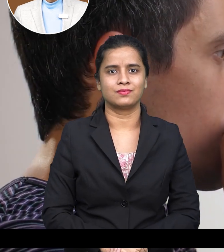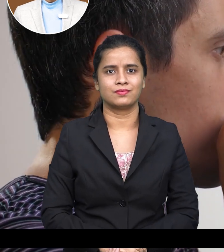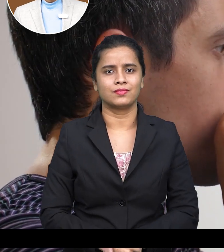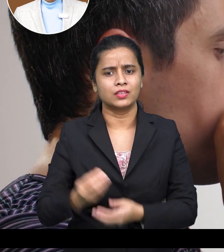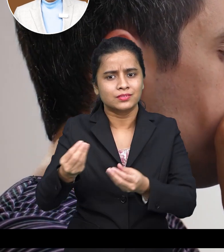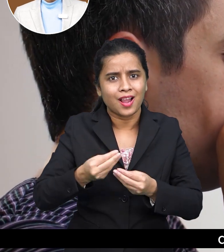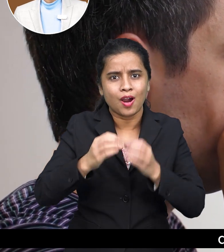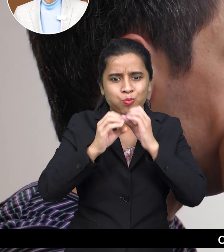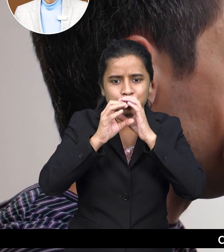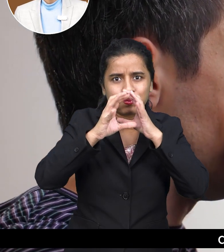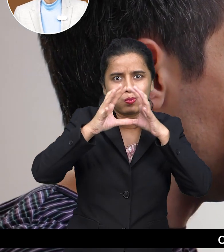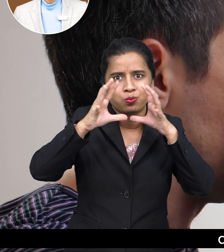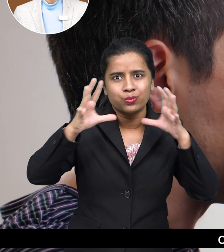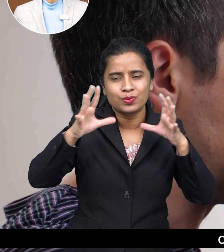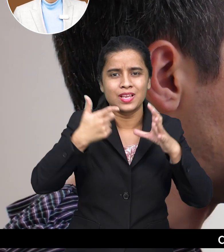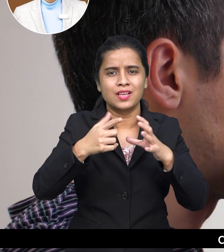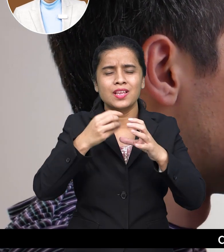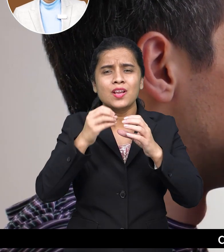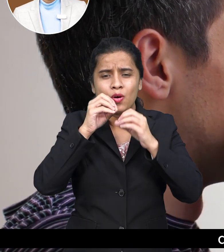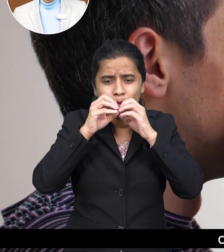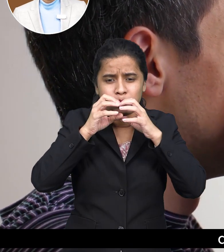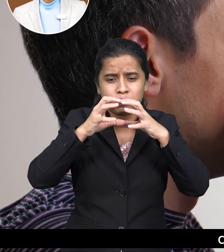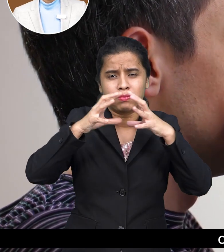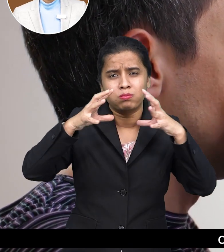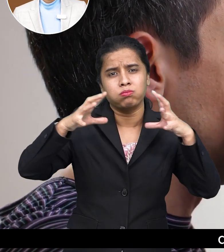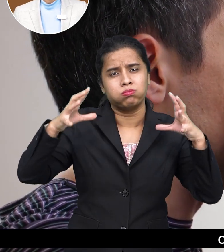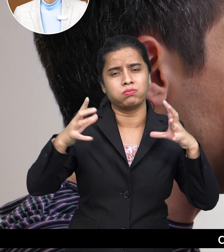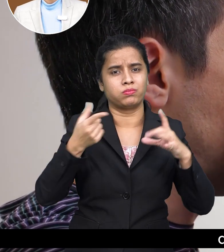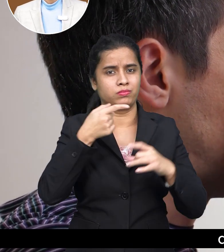Take a balloon and fill it with air.